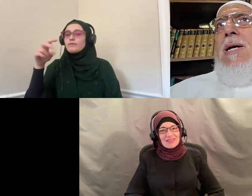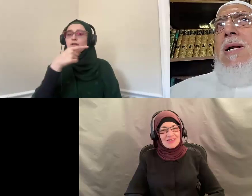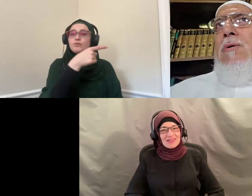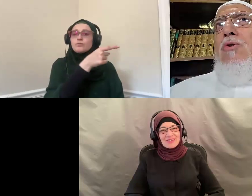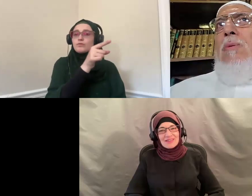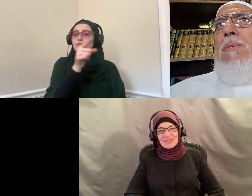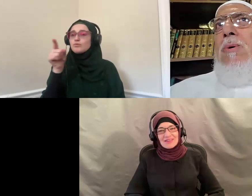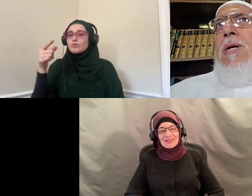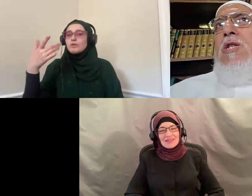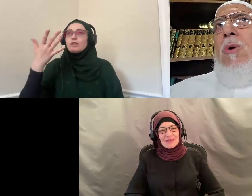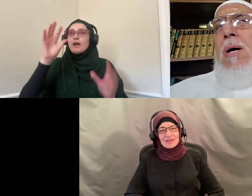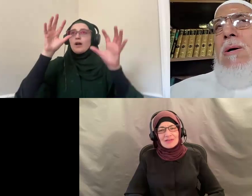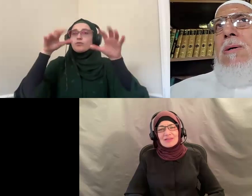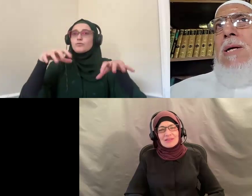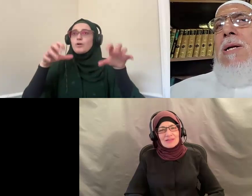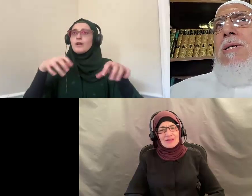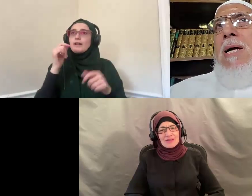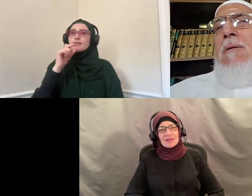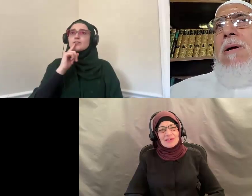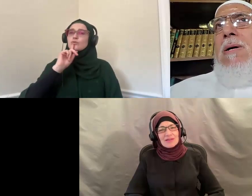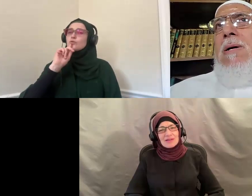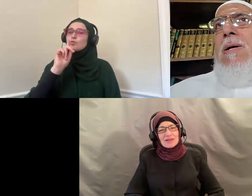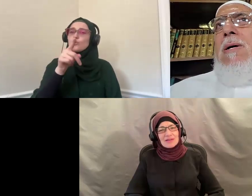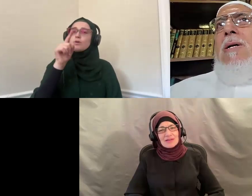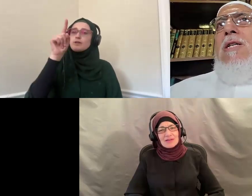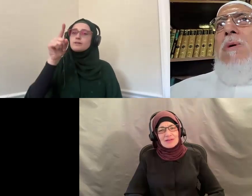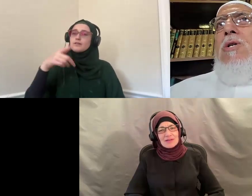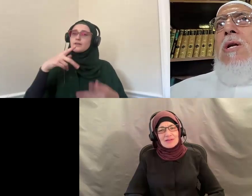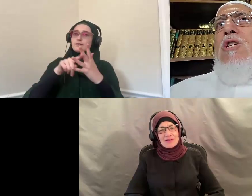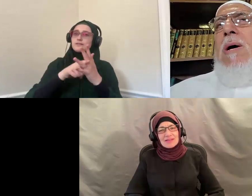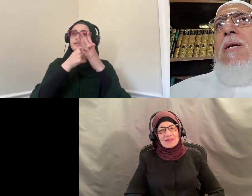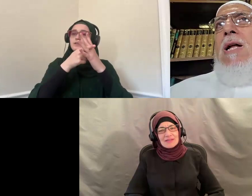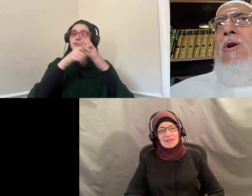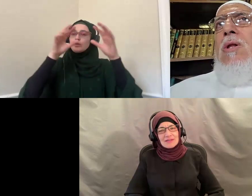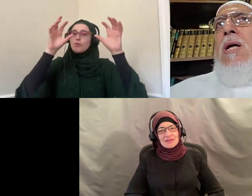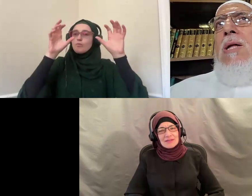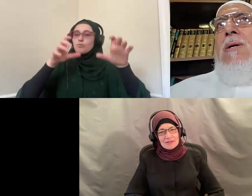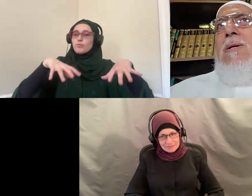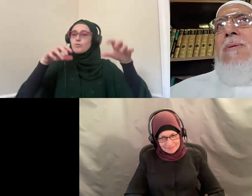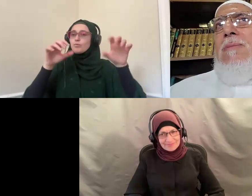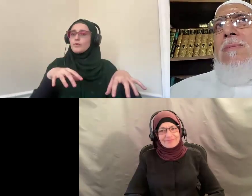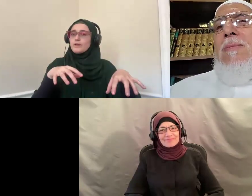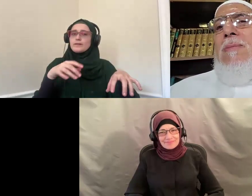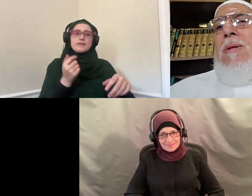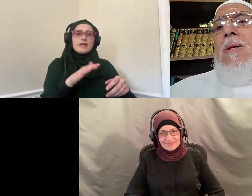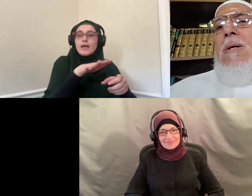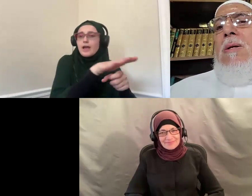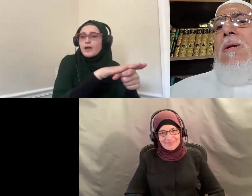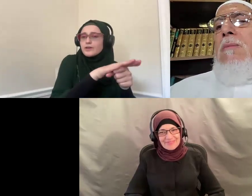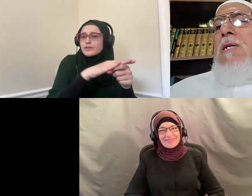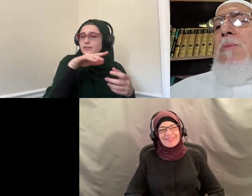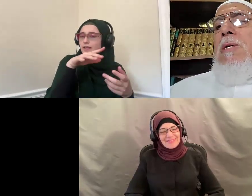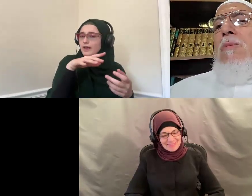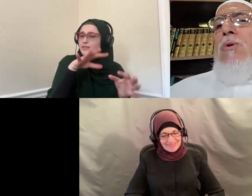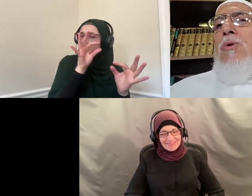tells the cloud to pour its water that it is carrying in a special spot and not the other?